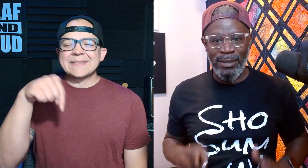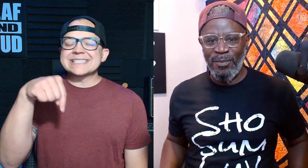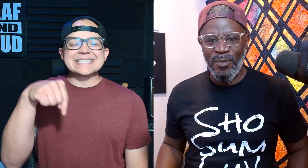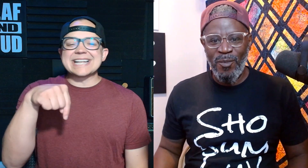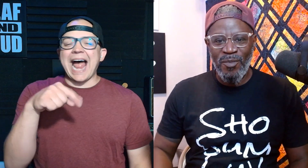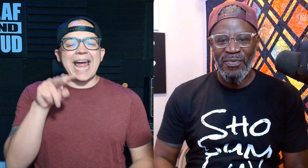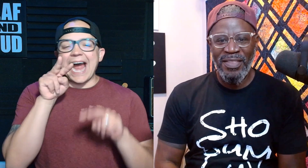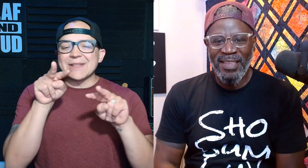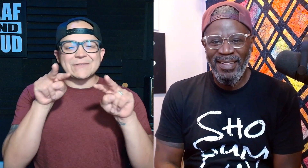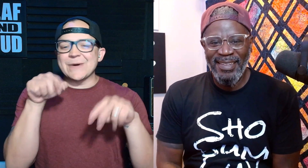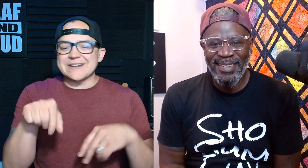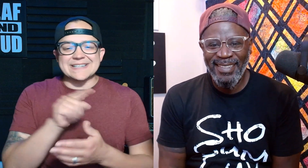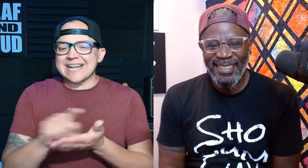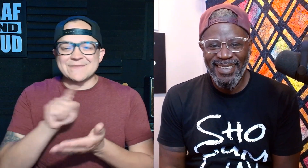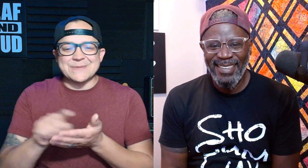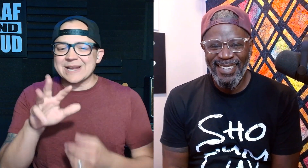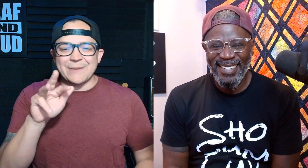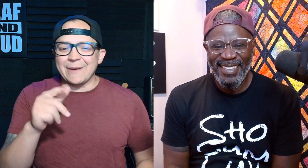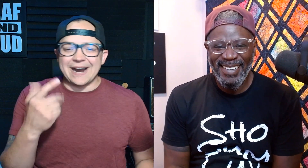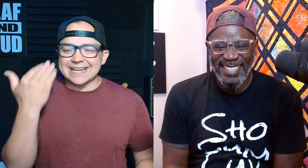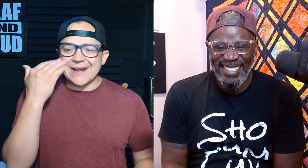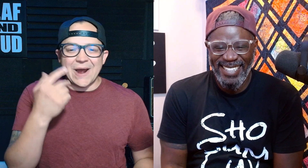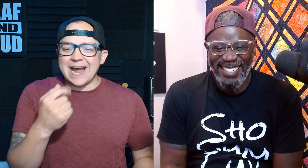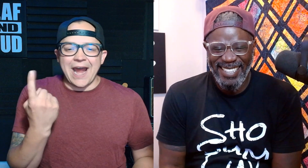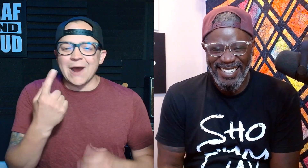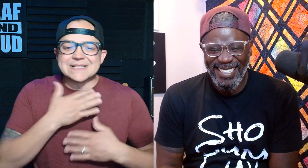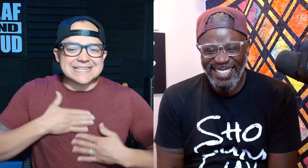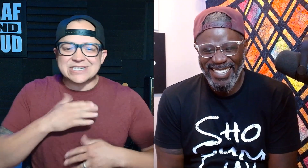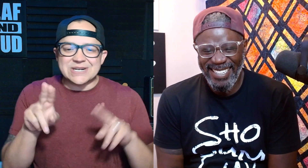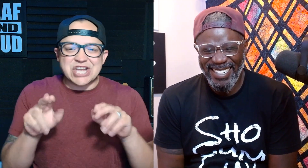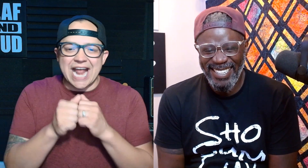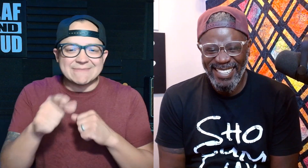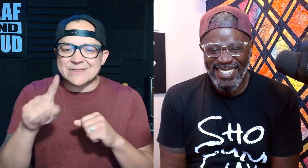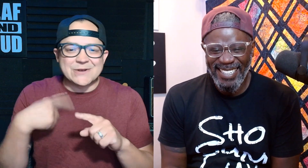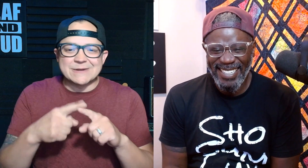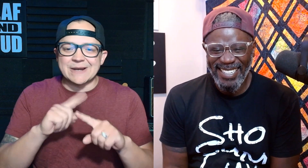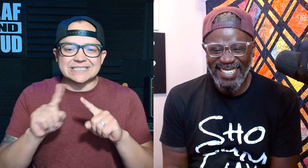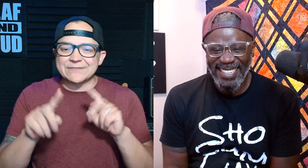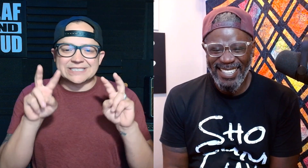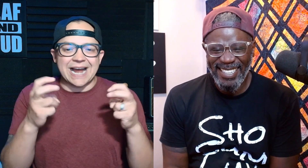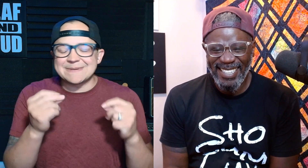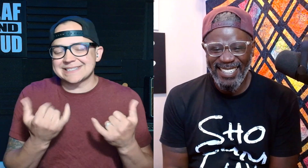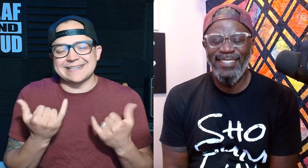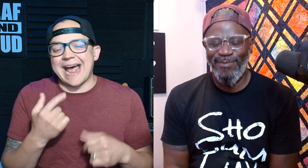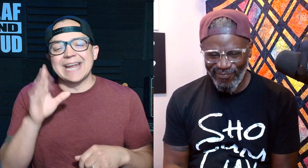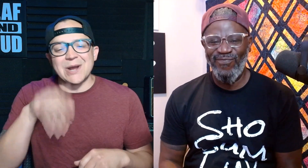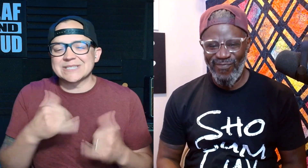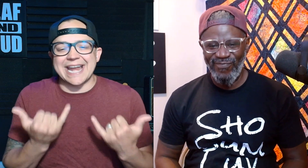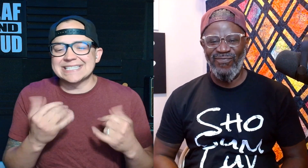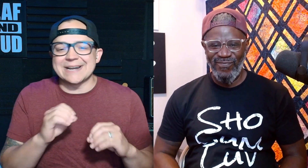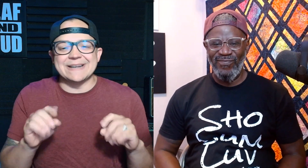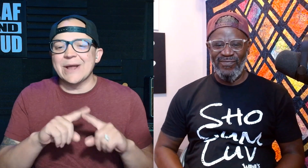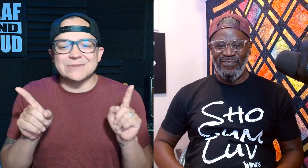We'll see. I look forward to this every week, Wawa. You know, I always enjoy chatting with you about different topics, and I